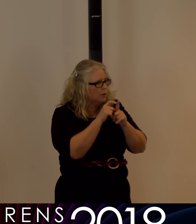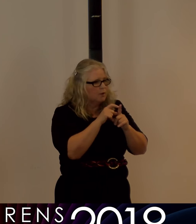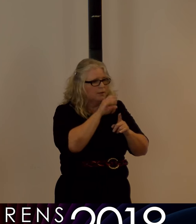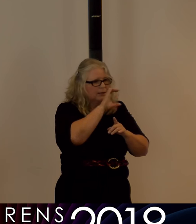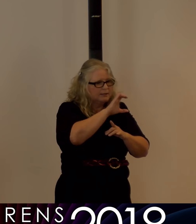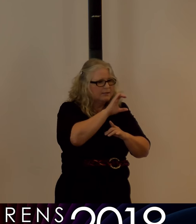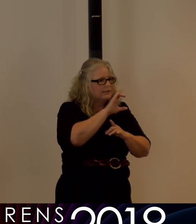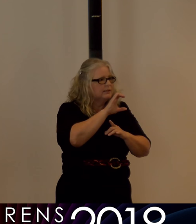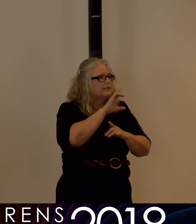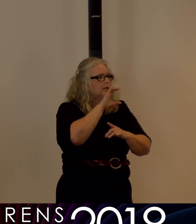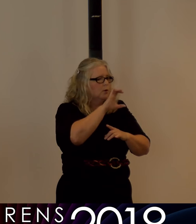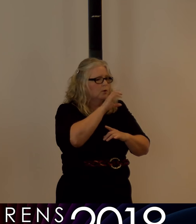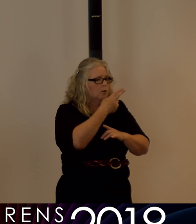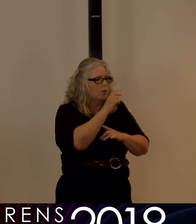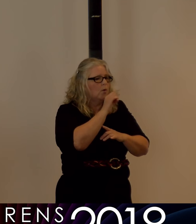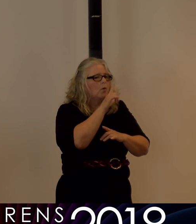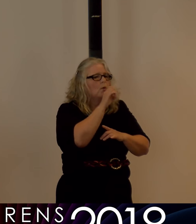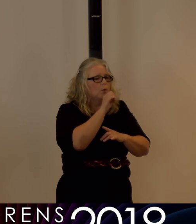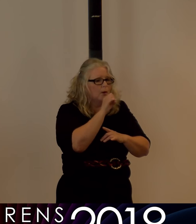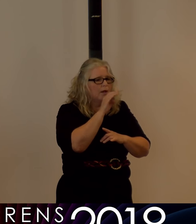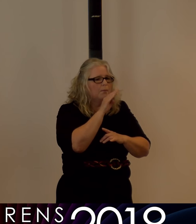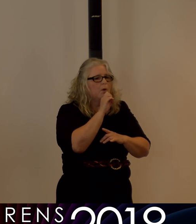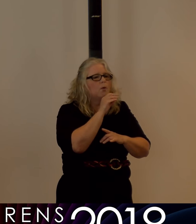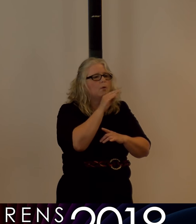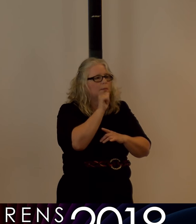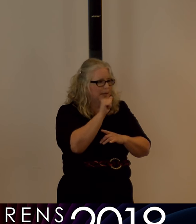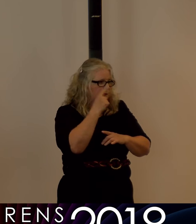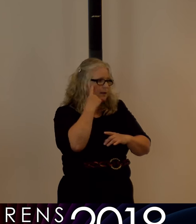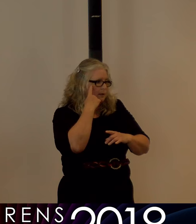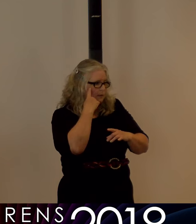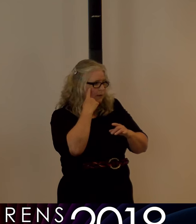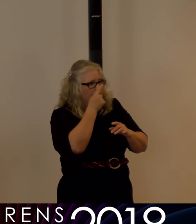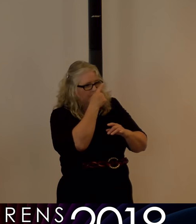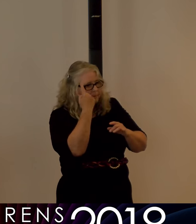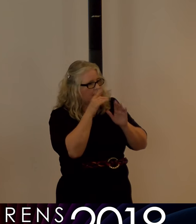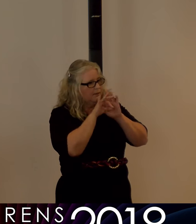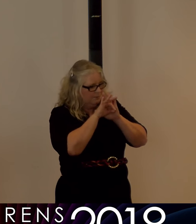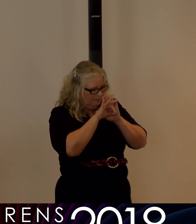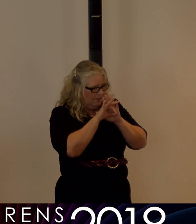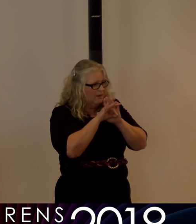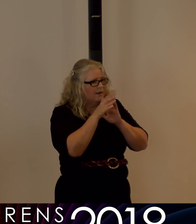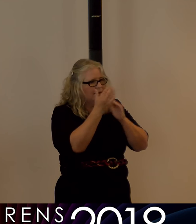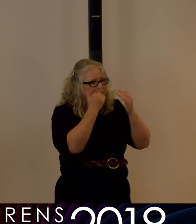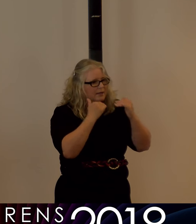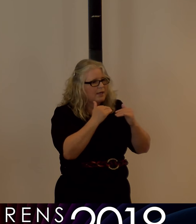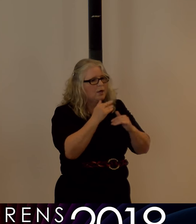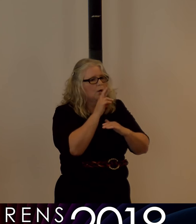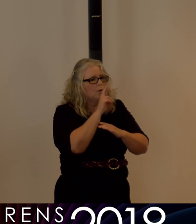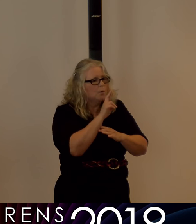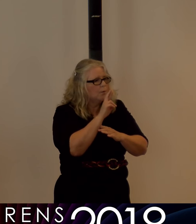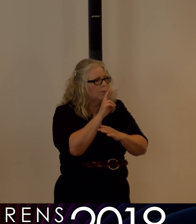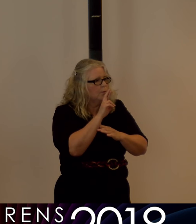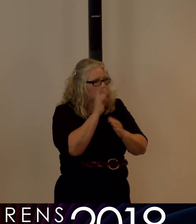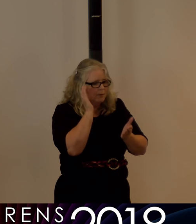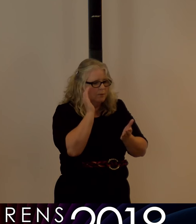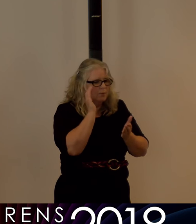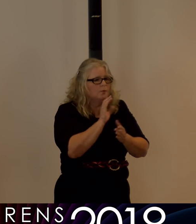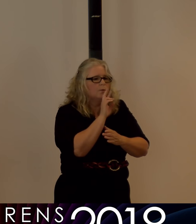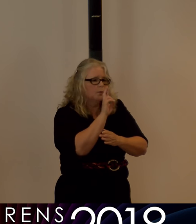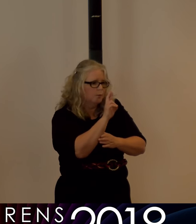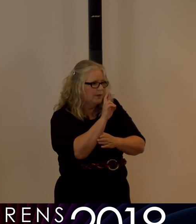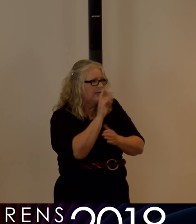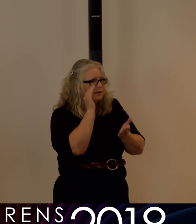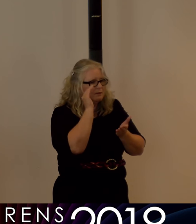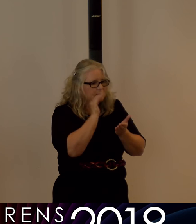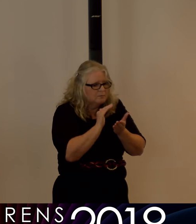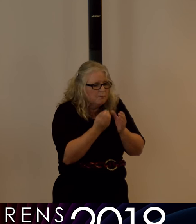to explain to people, but you all know is the space between the mouth and the nose. Retardation of growth and development, genital